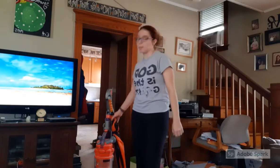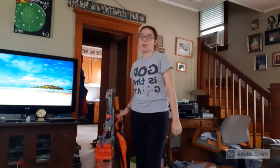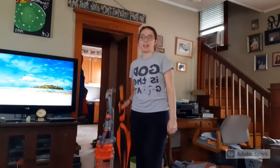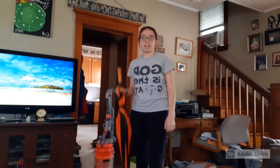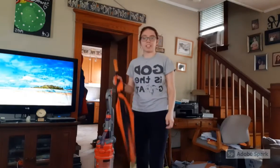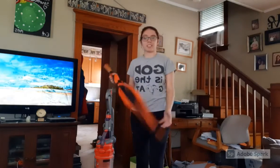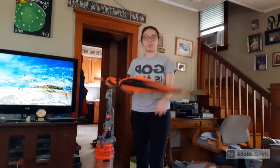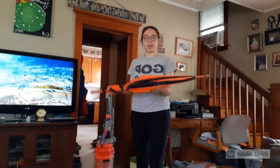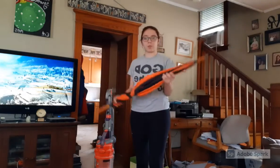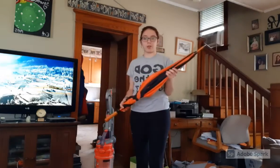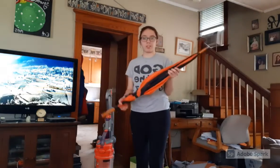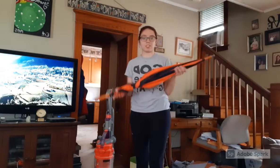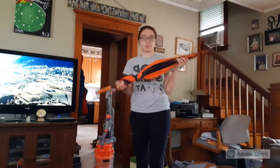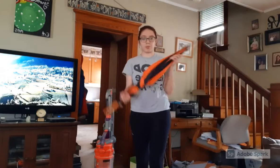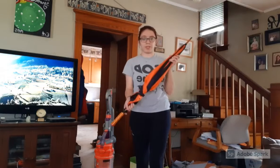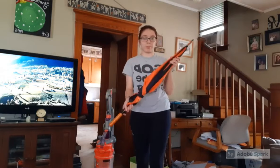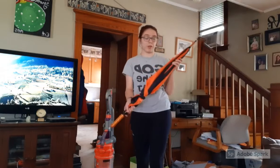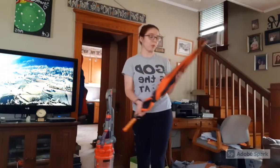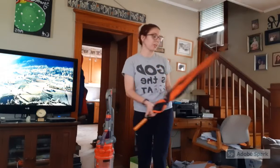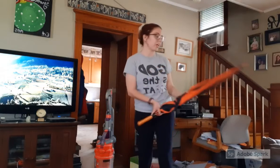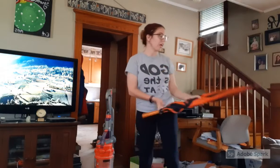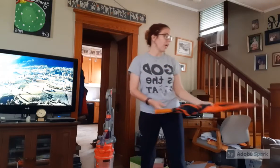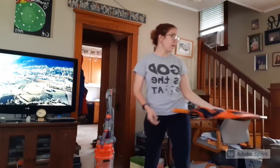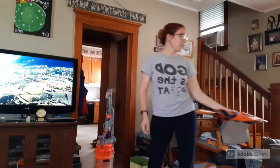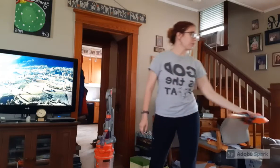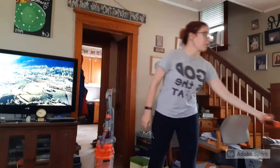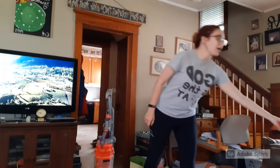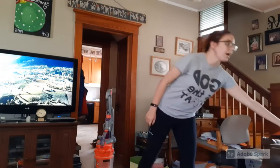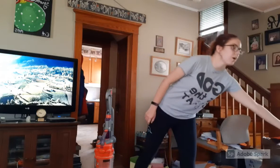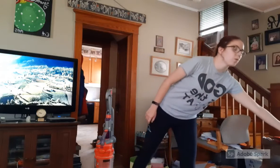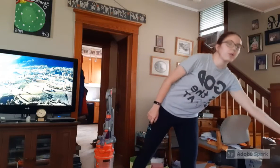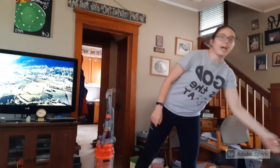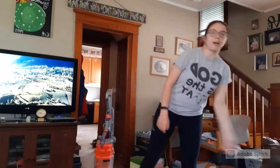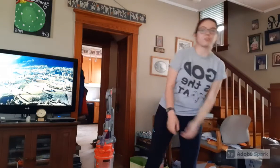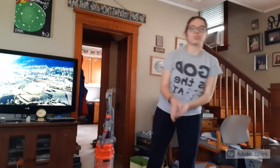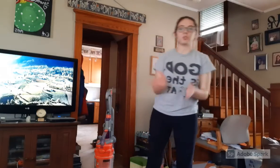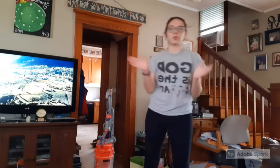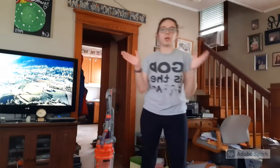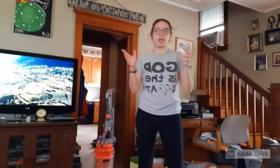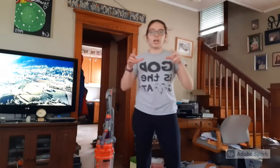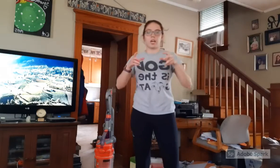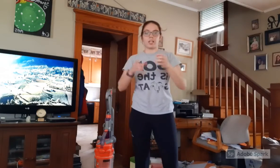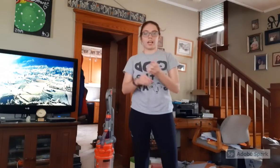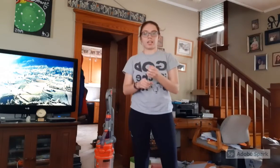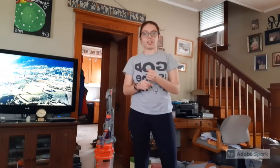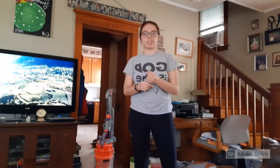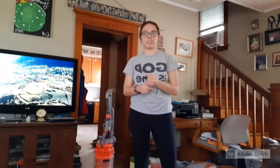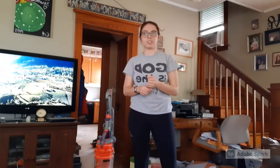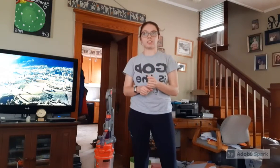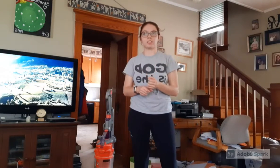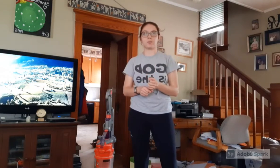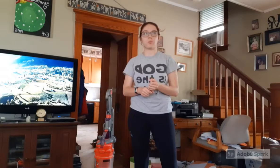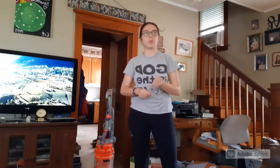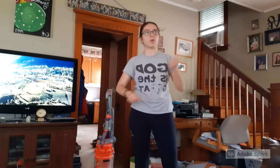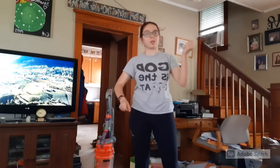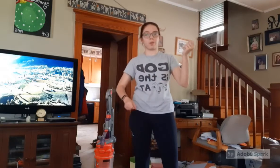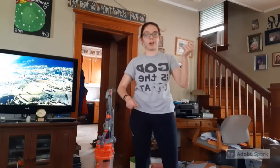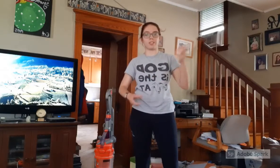umbrella. This is my umbrella. It's a pretty big one. And you know how we have to like pull it apart to make